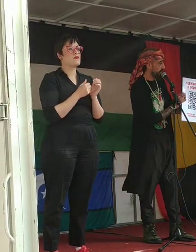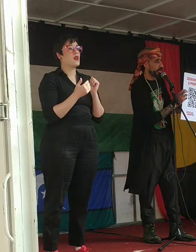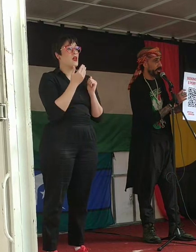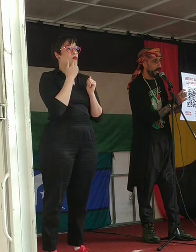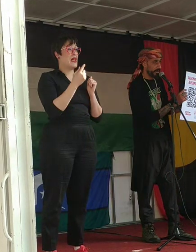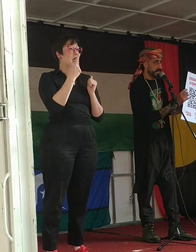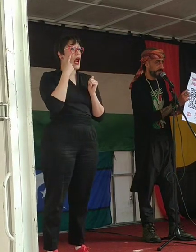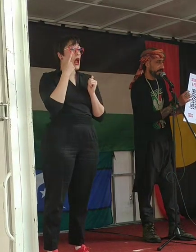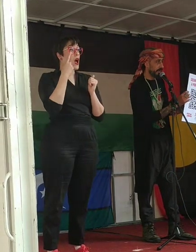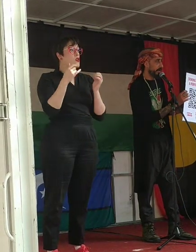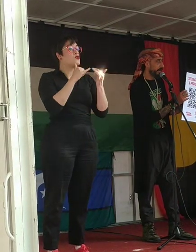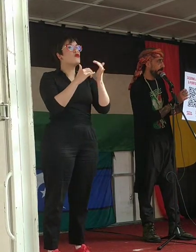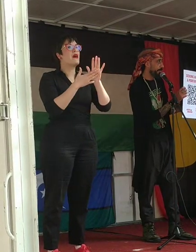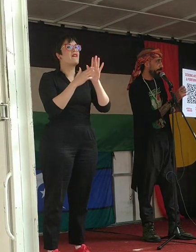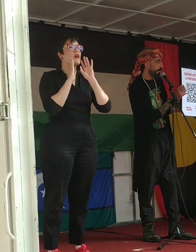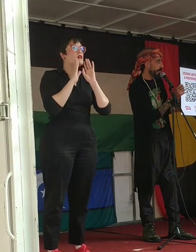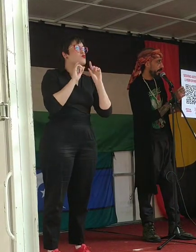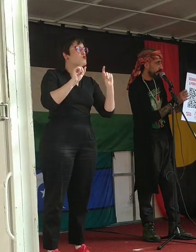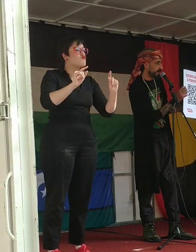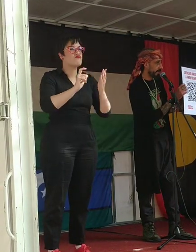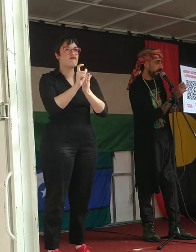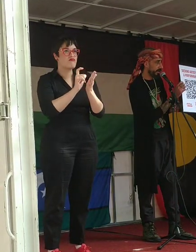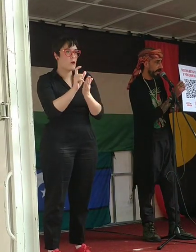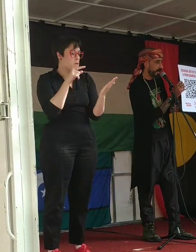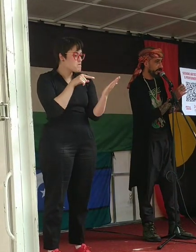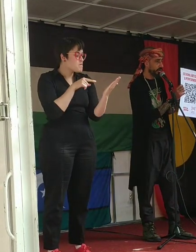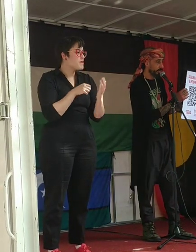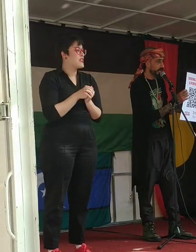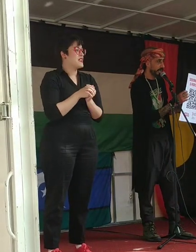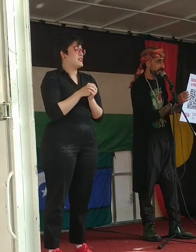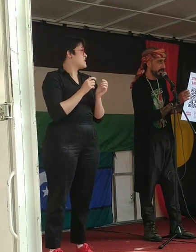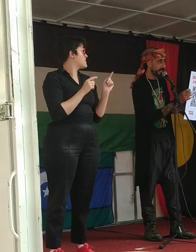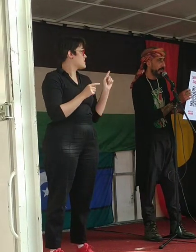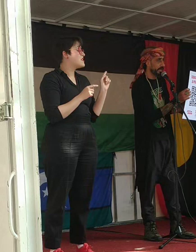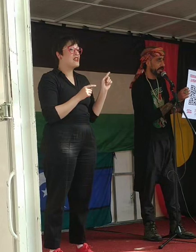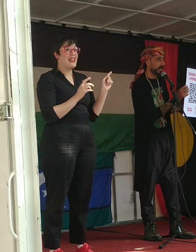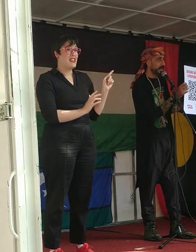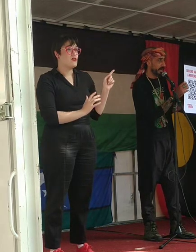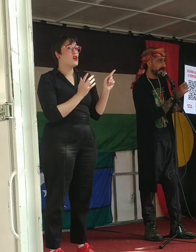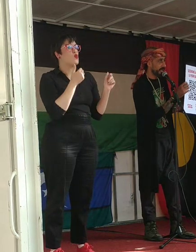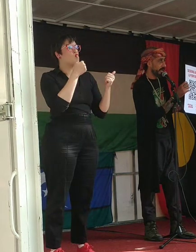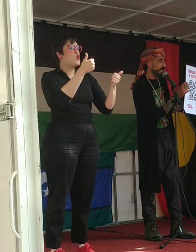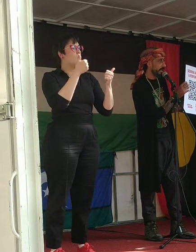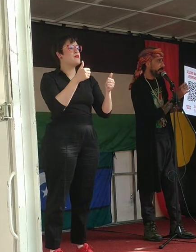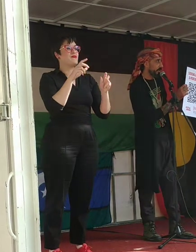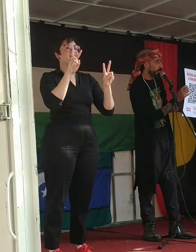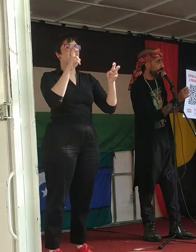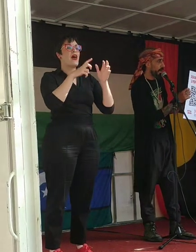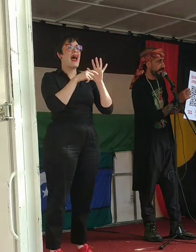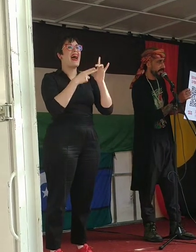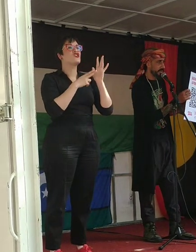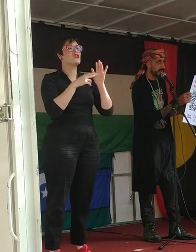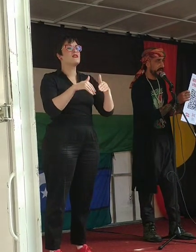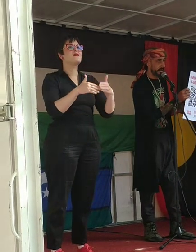pay attention to this. So this is a very interesting and good action that is happening. It is a bunch